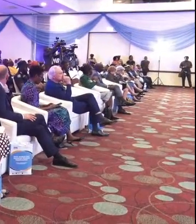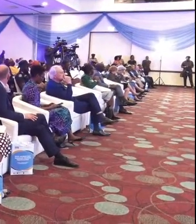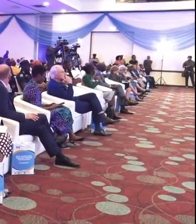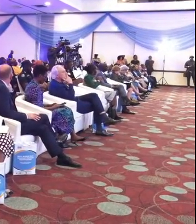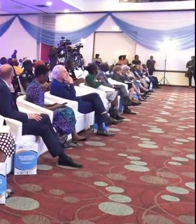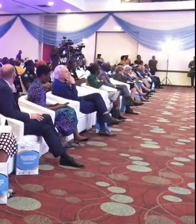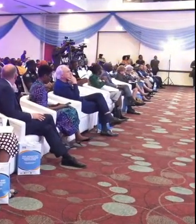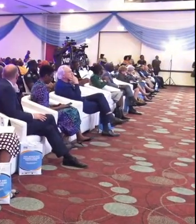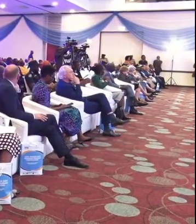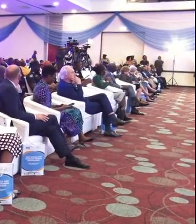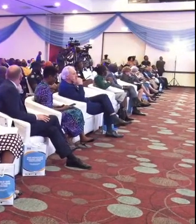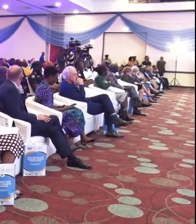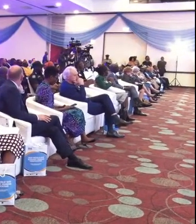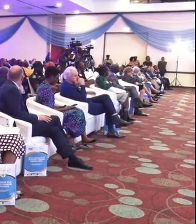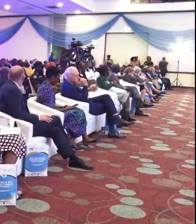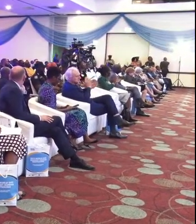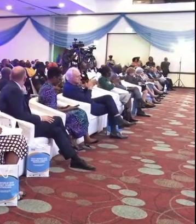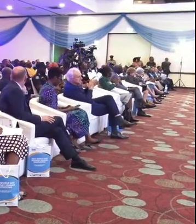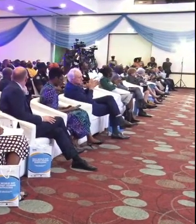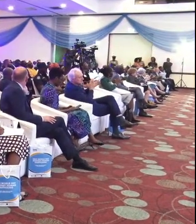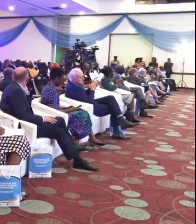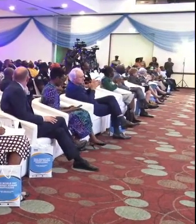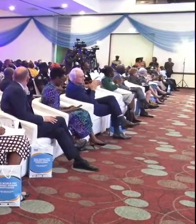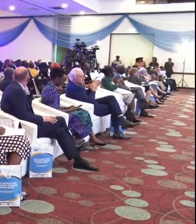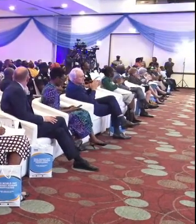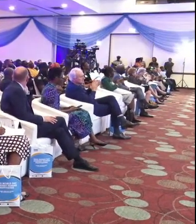for NOI Polls. Please put your hands together for her.